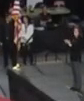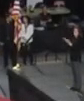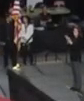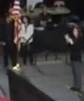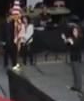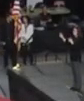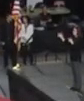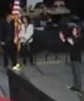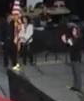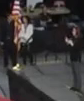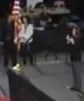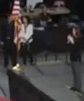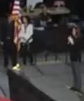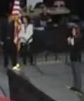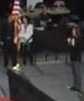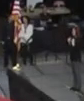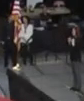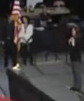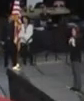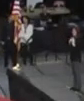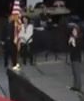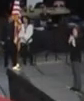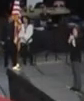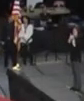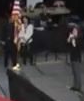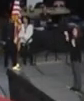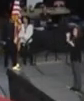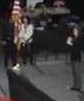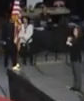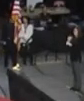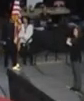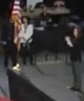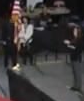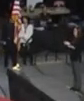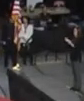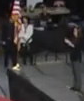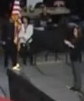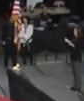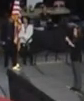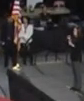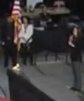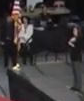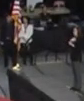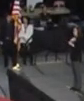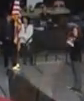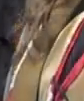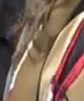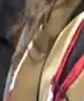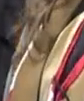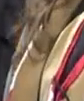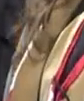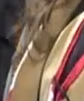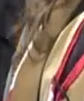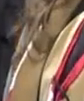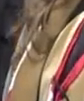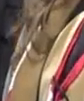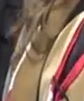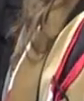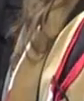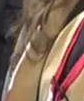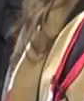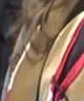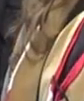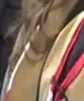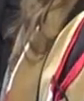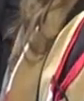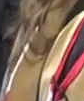that said, I have the best job in the house right now. Mine is to confer your degrees, so here we go.